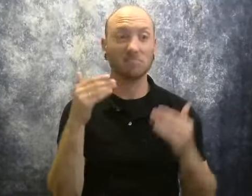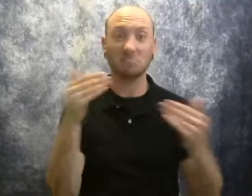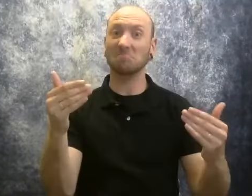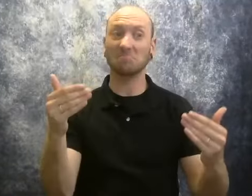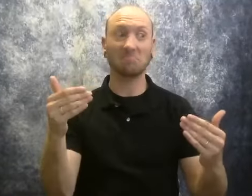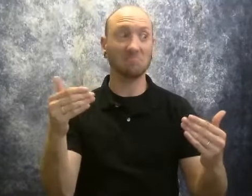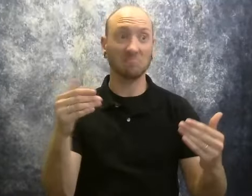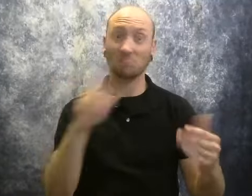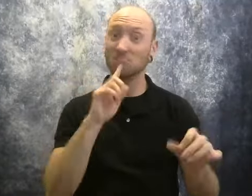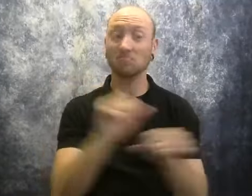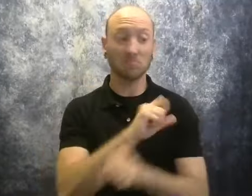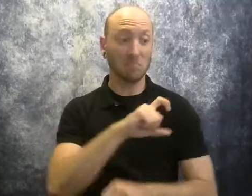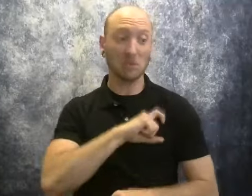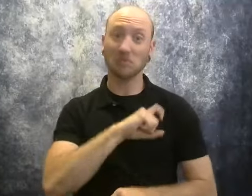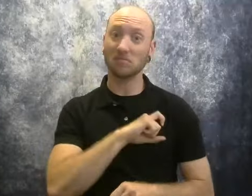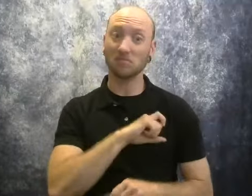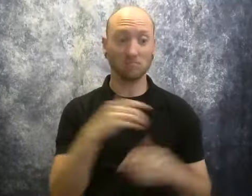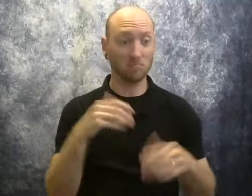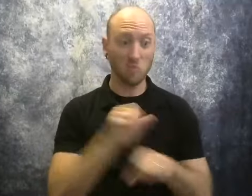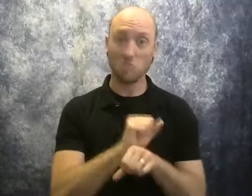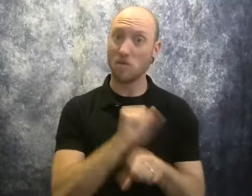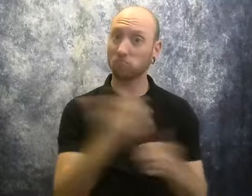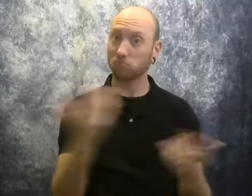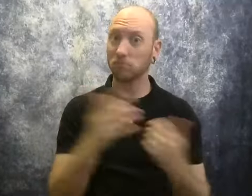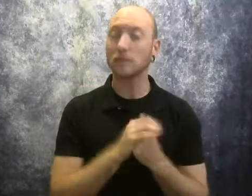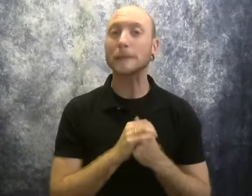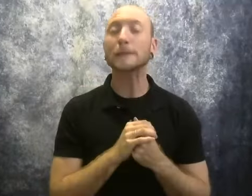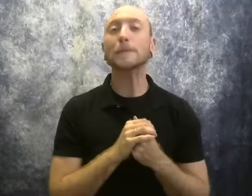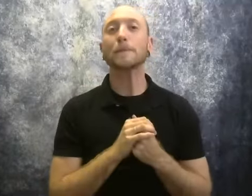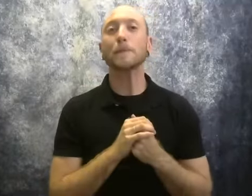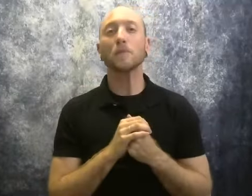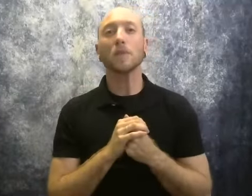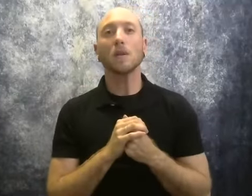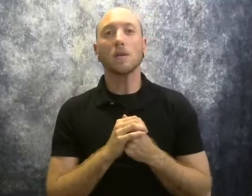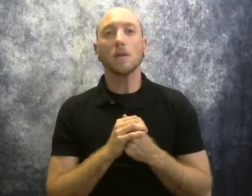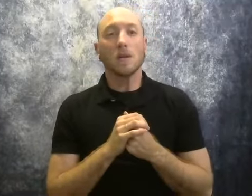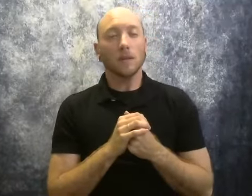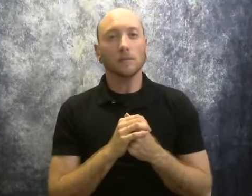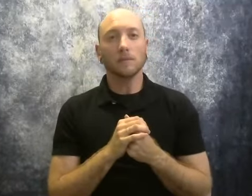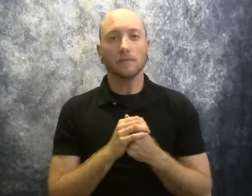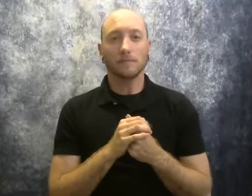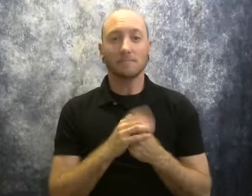out as 19-year-olds, and then you could go out and keep law and order. Now, I'm pretty sure that